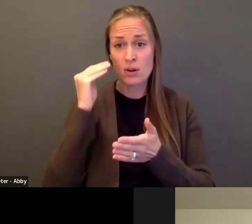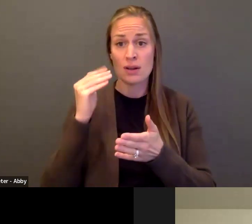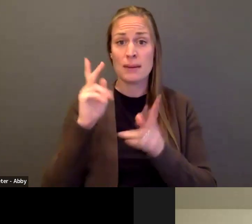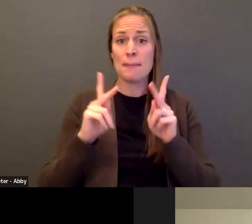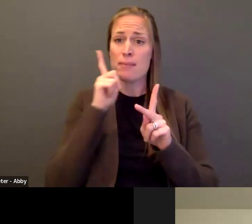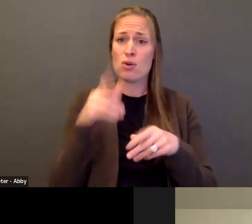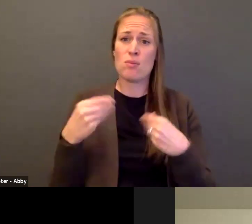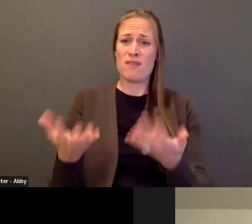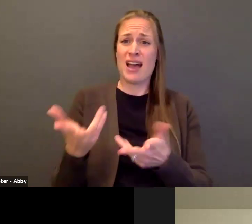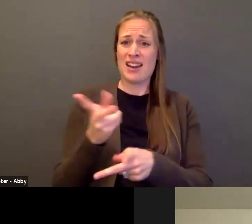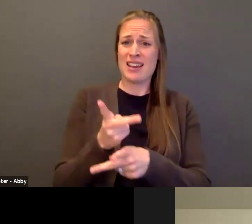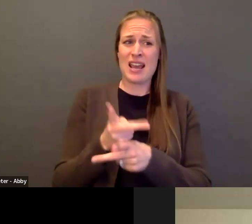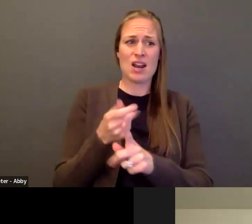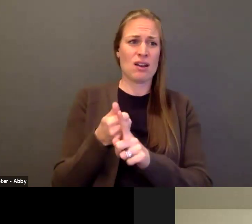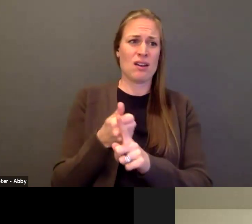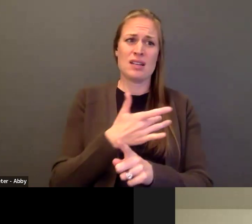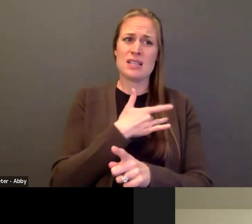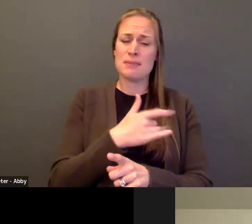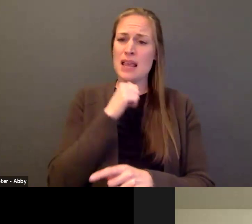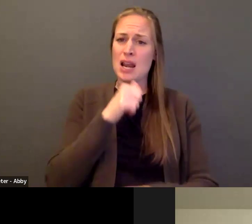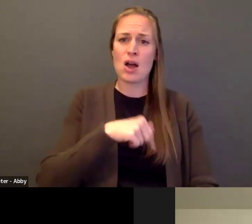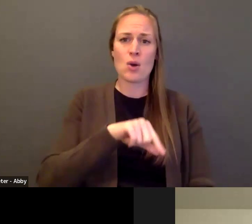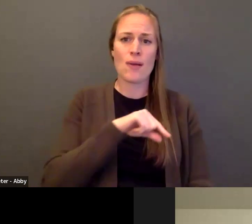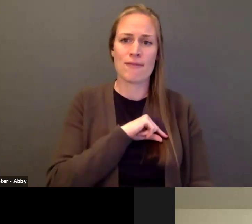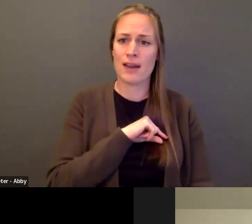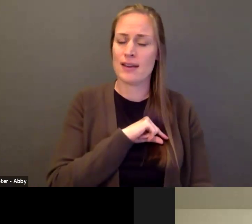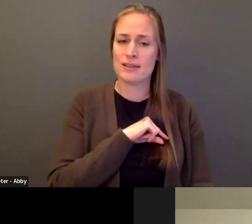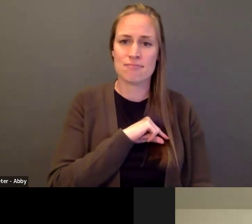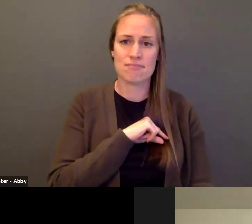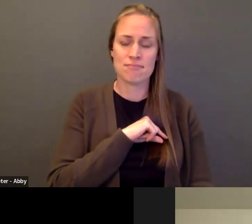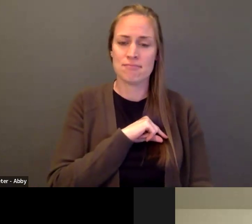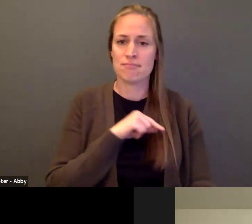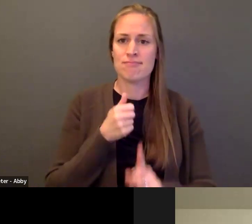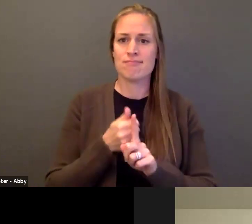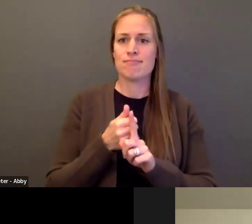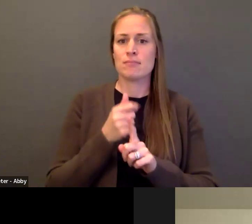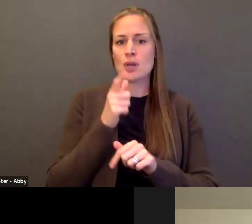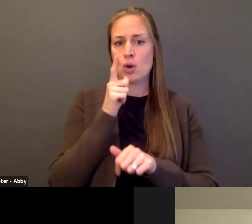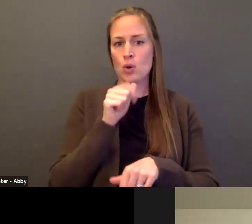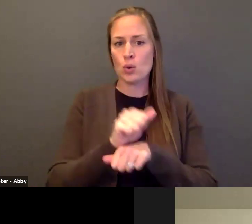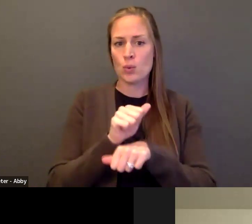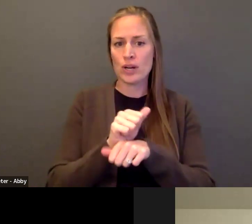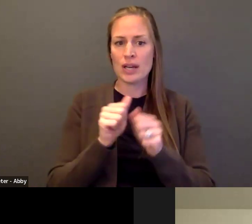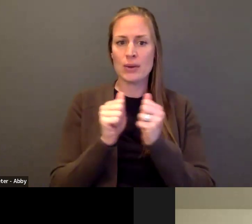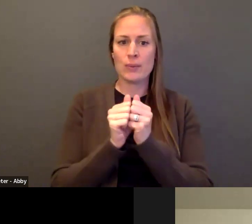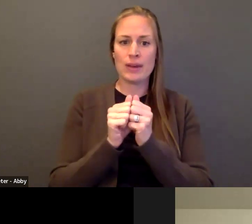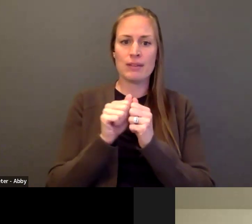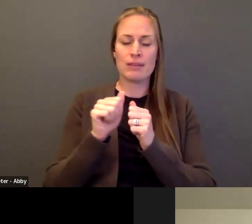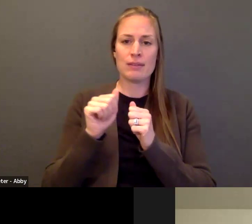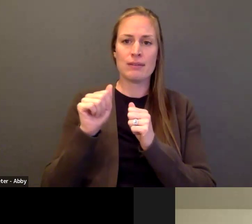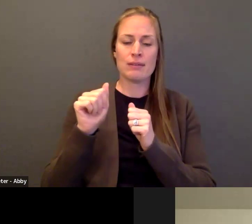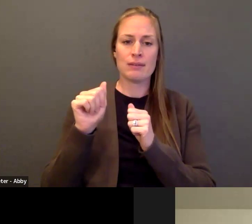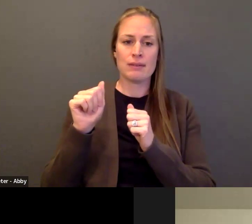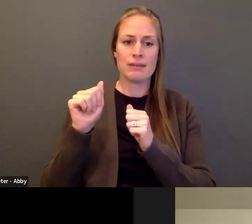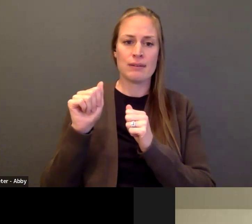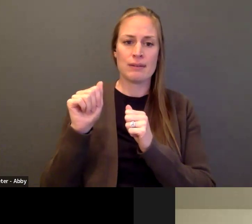Our caregivers at any level are basically folks who work with ADL. So just, learning to eat, learning to clean up and stuff like that.